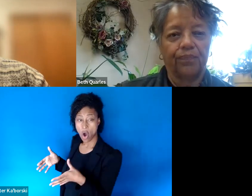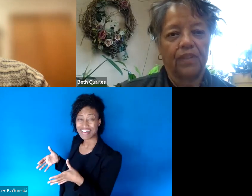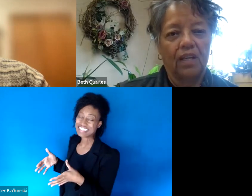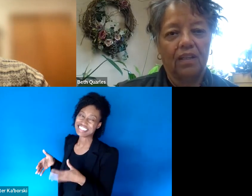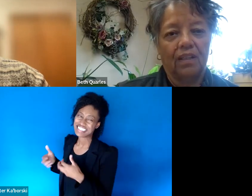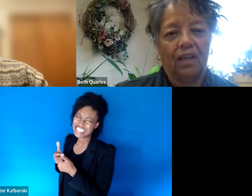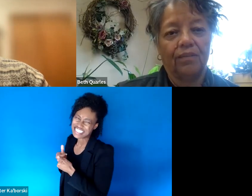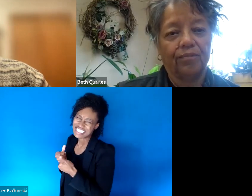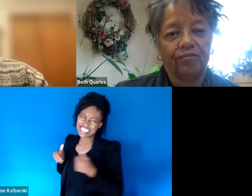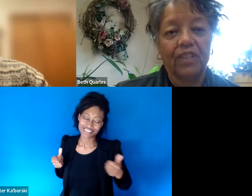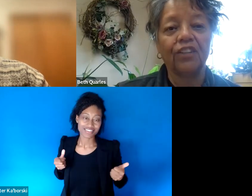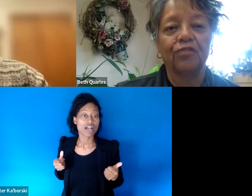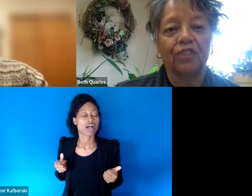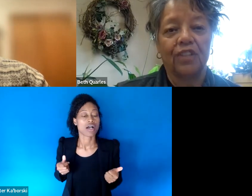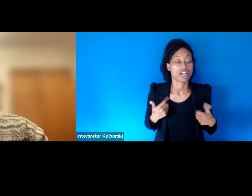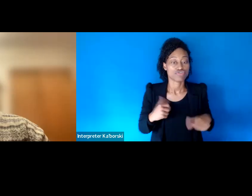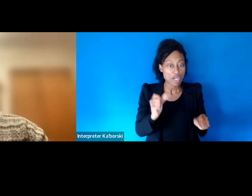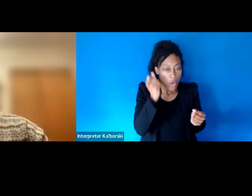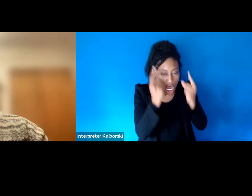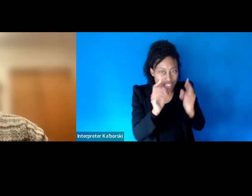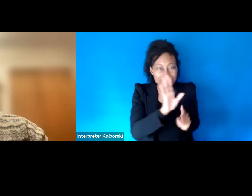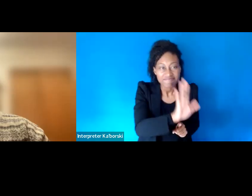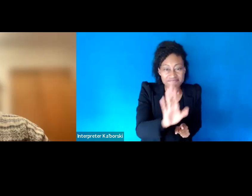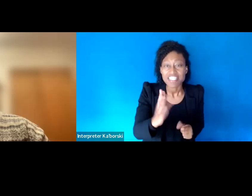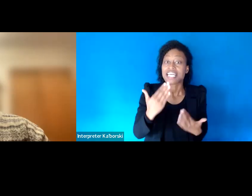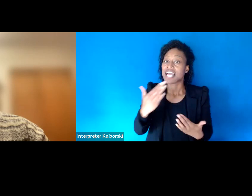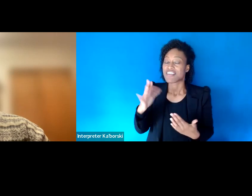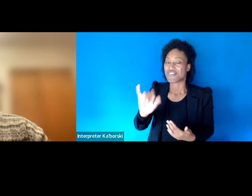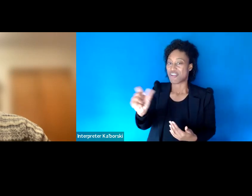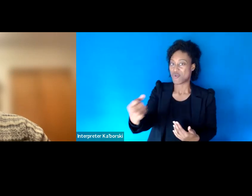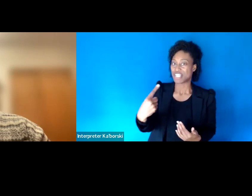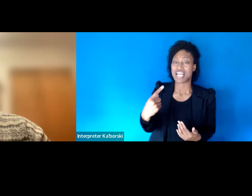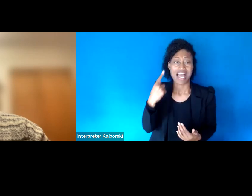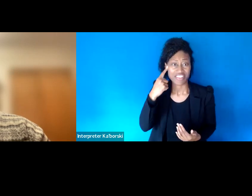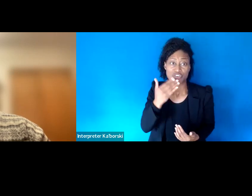So thank you for that question, and I think it's very good.